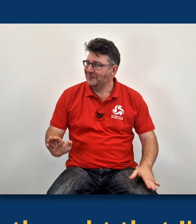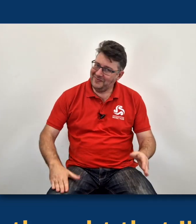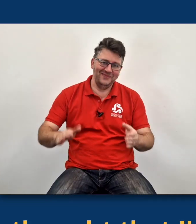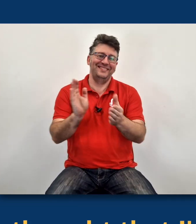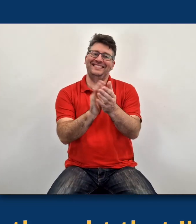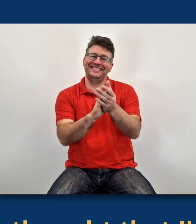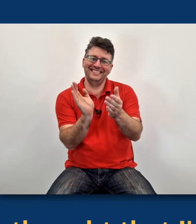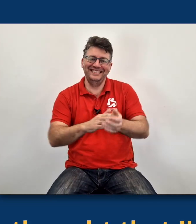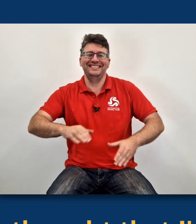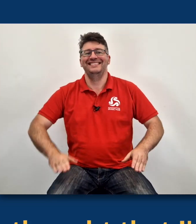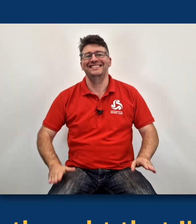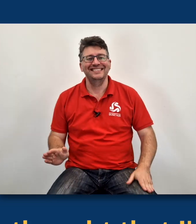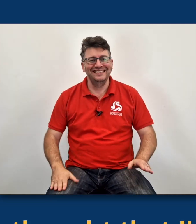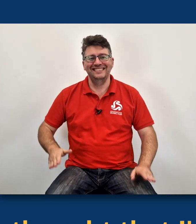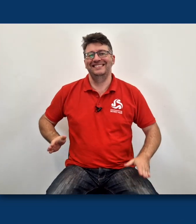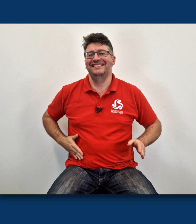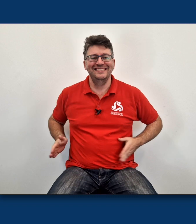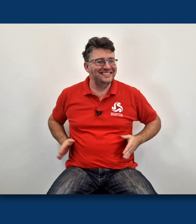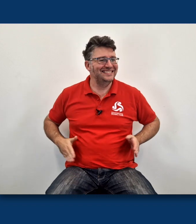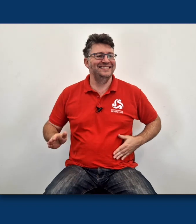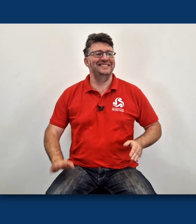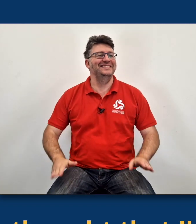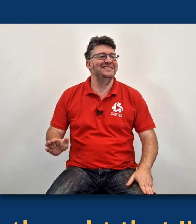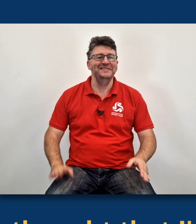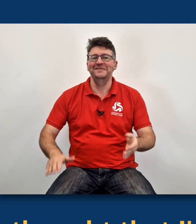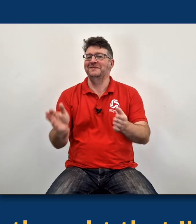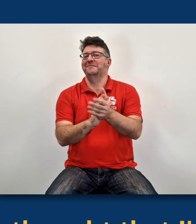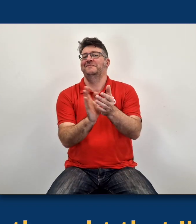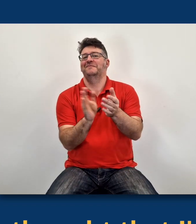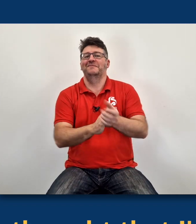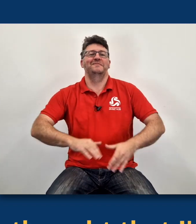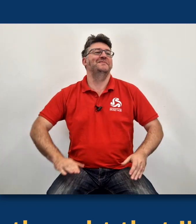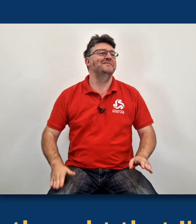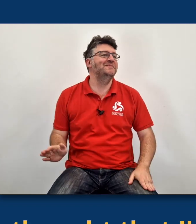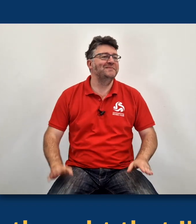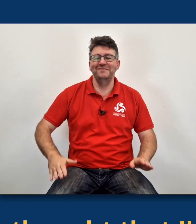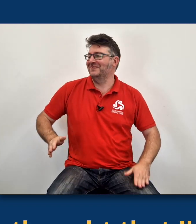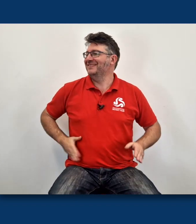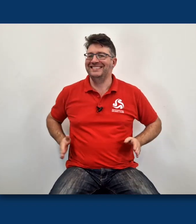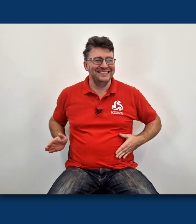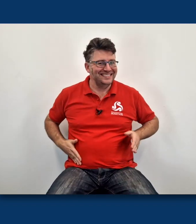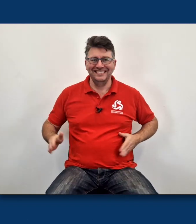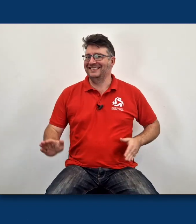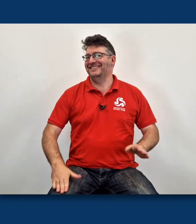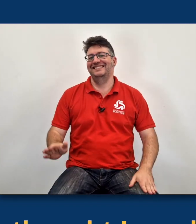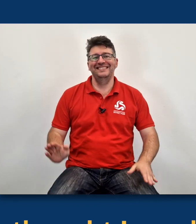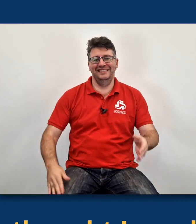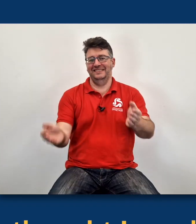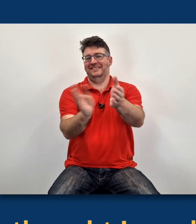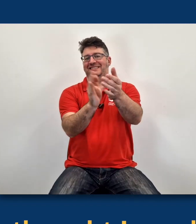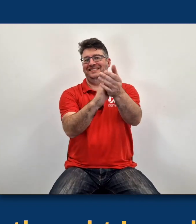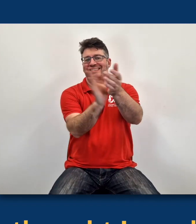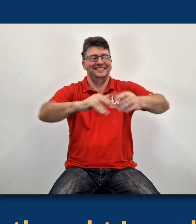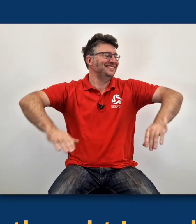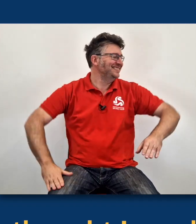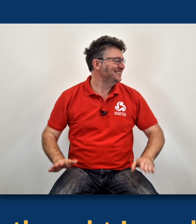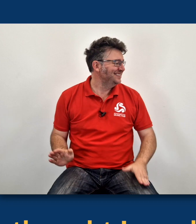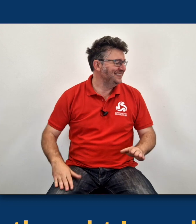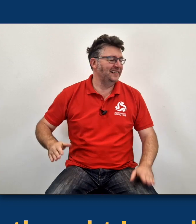stronger. You thought that I'd be broke without you, but I'm richer. You thought that I'd be sad without you, I love harder. Thought I wouldn't grow without